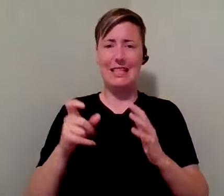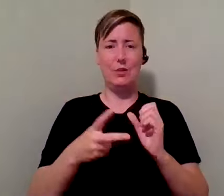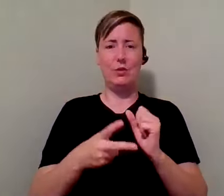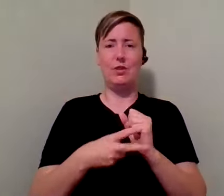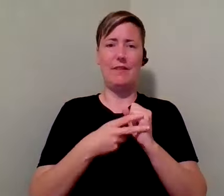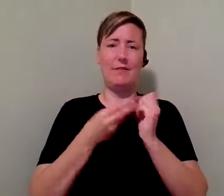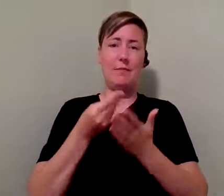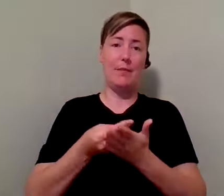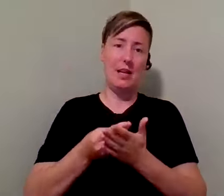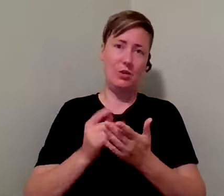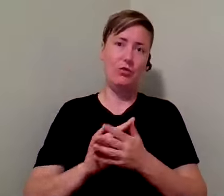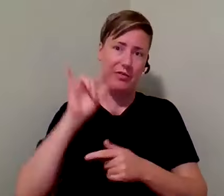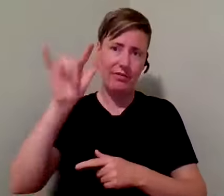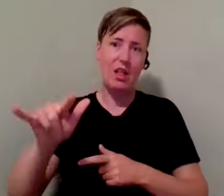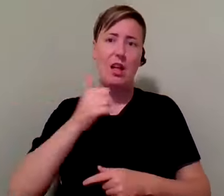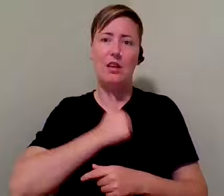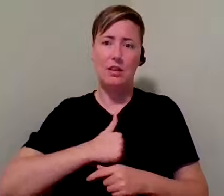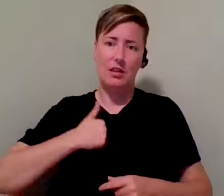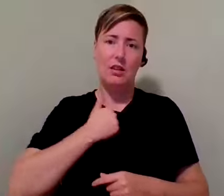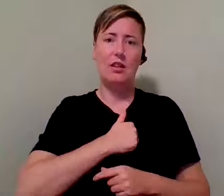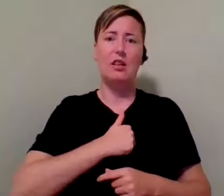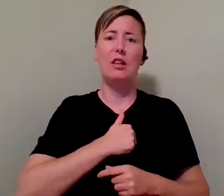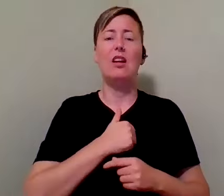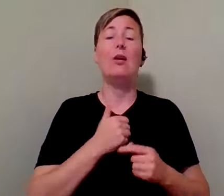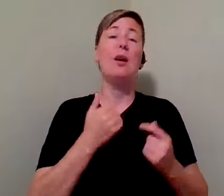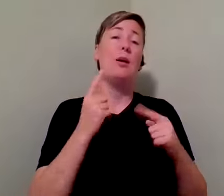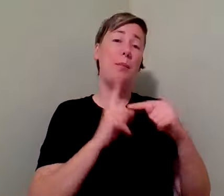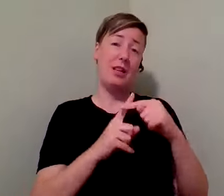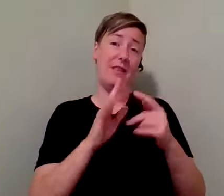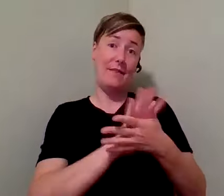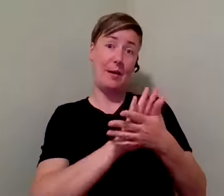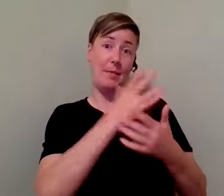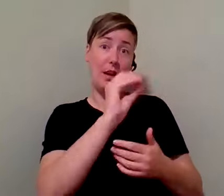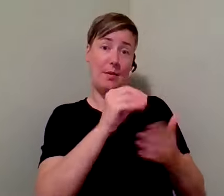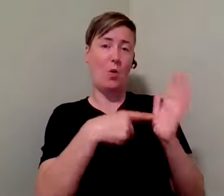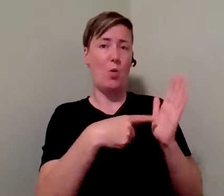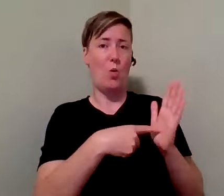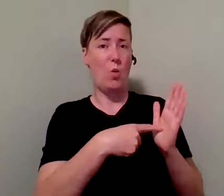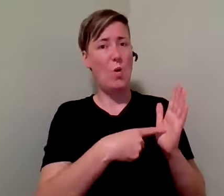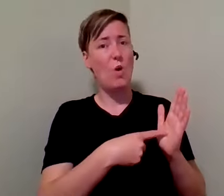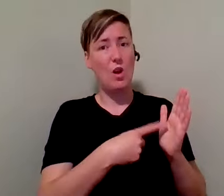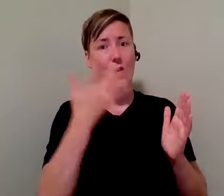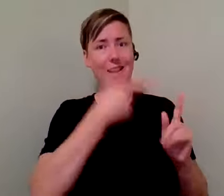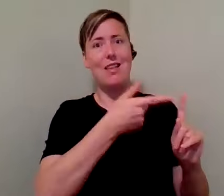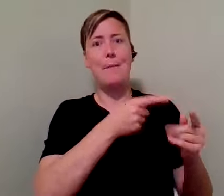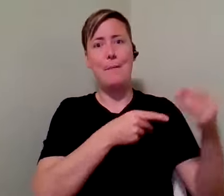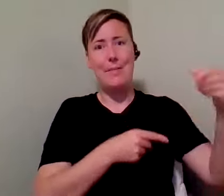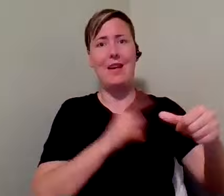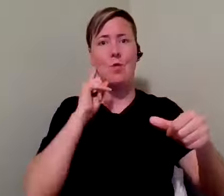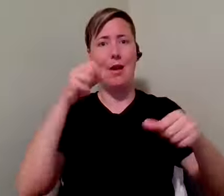make those amends. I owe money to the film company who picked up the whole tab from my motorcycle accident. He said, okay, we'll do those a little